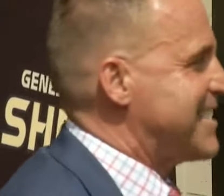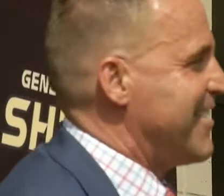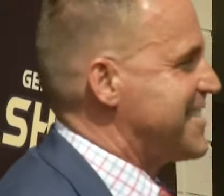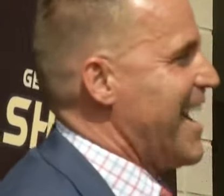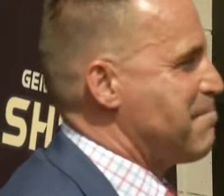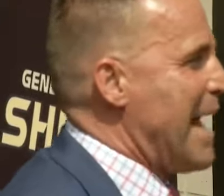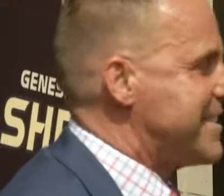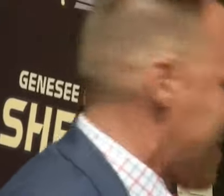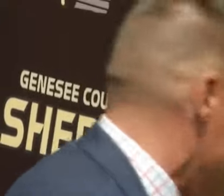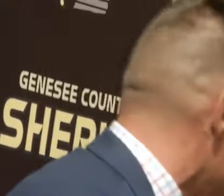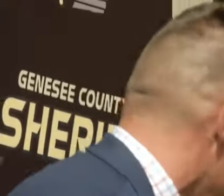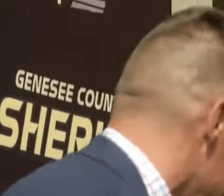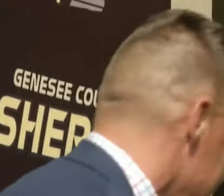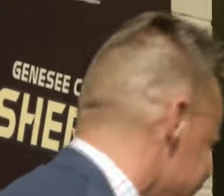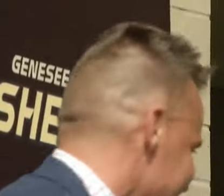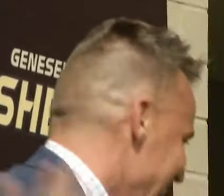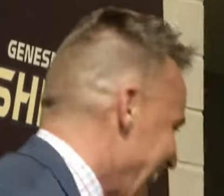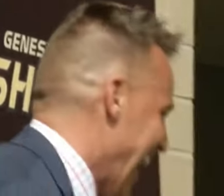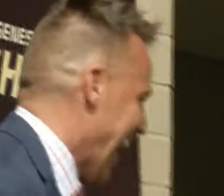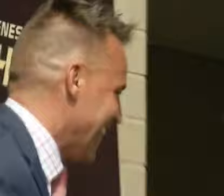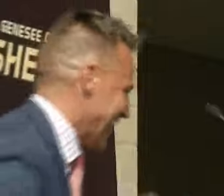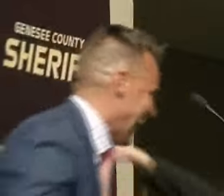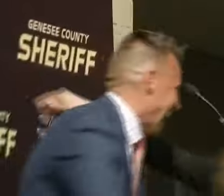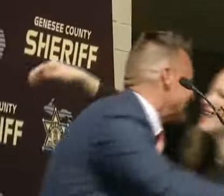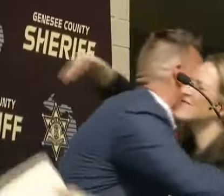Welcome, Secretary of State Benson.